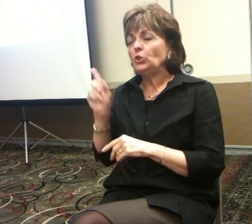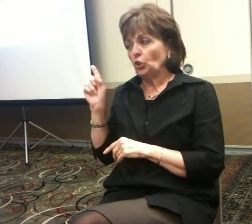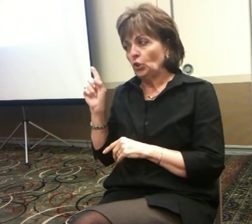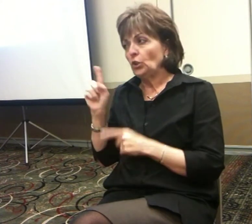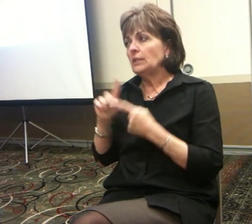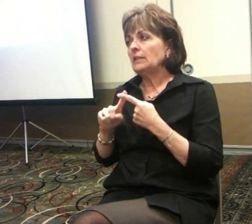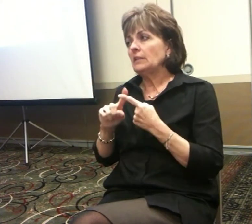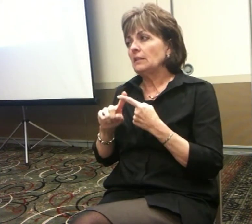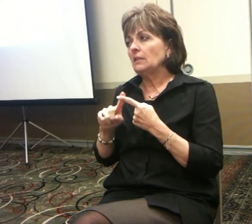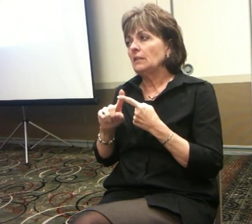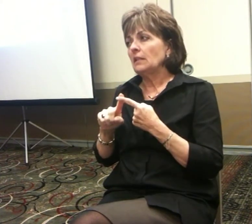you get a little bit more information.